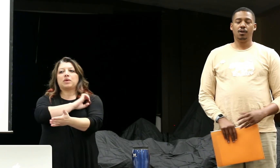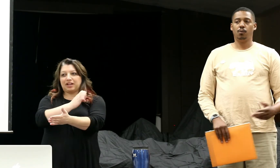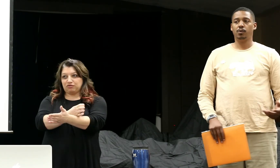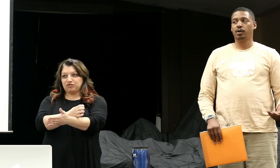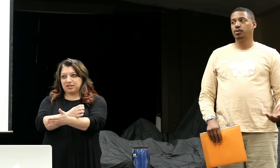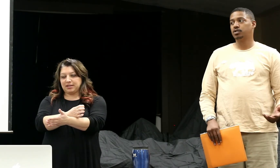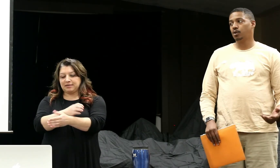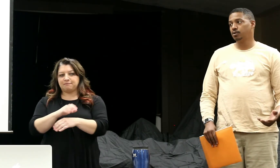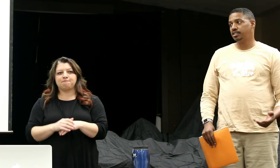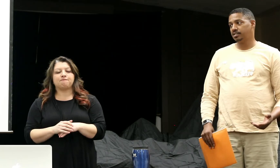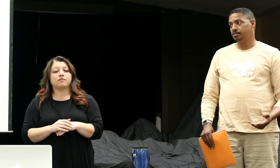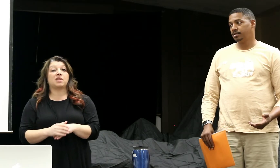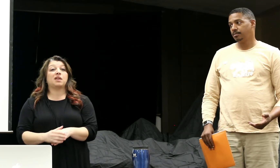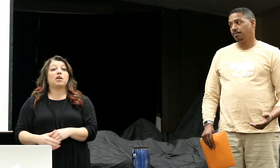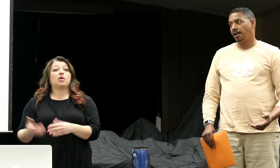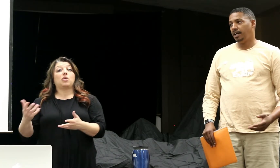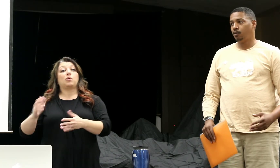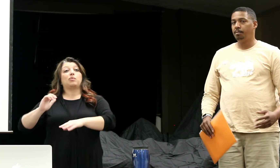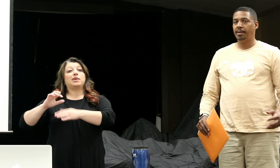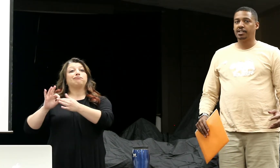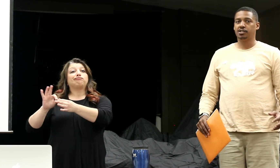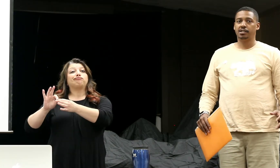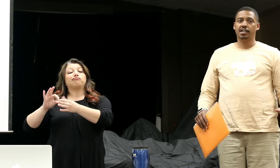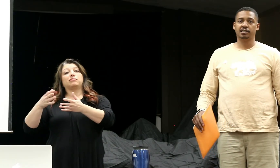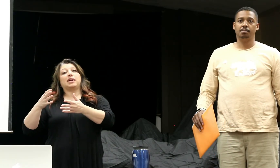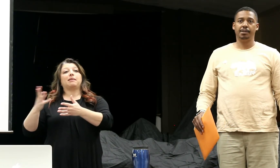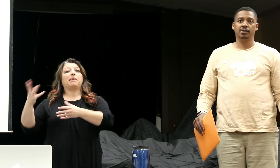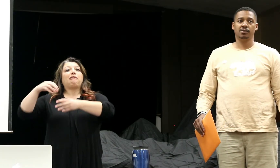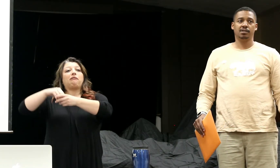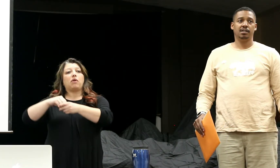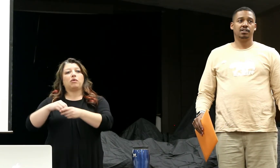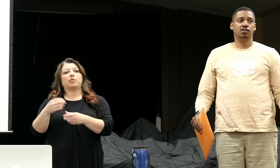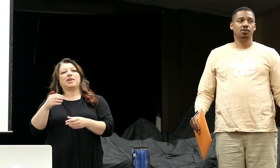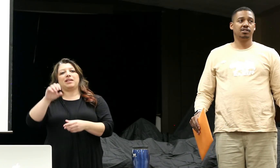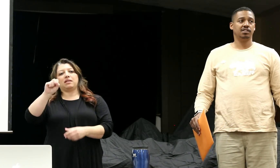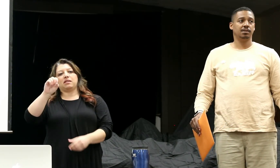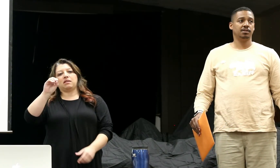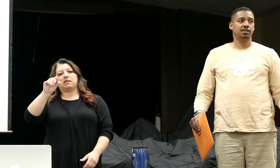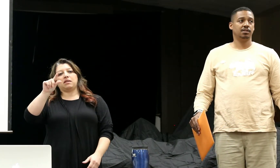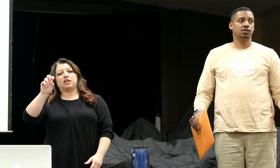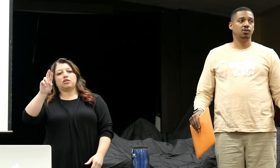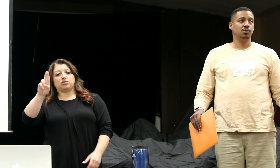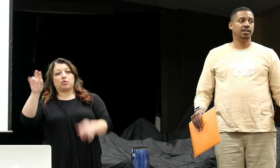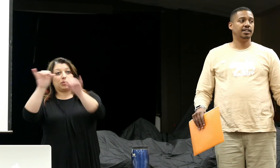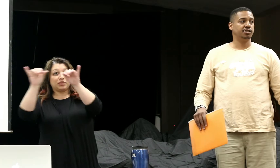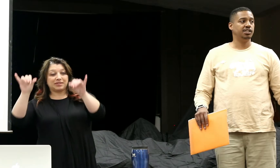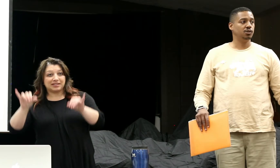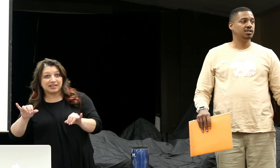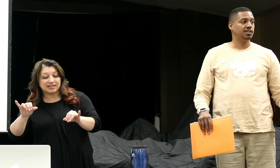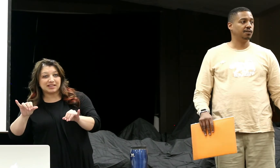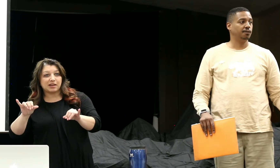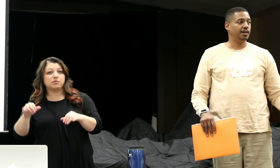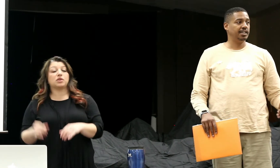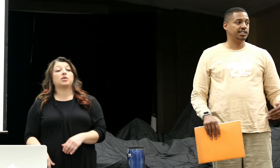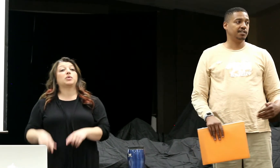We work with solar systems, and we measure custom-built solar systems to the energy usage for each